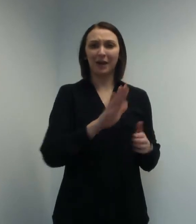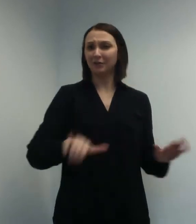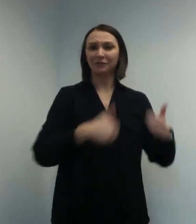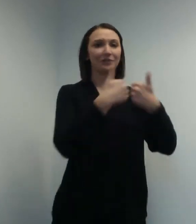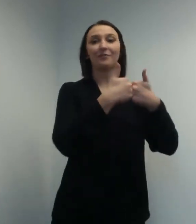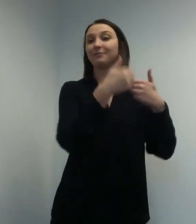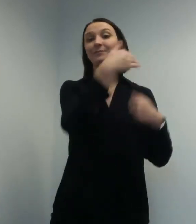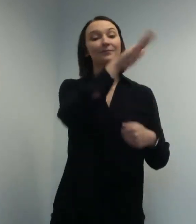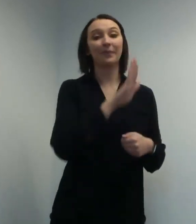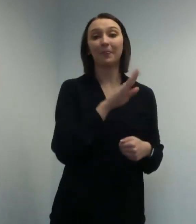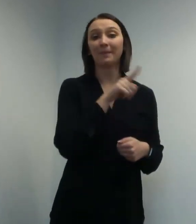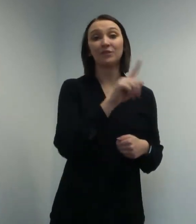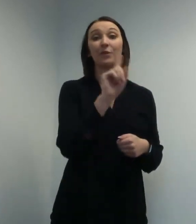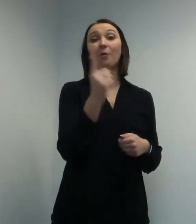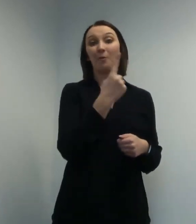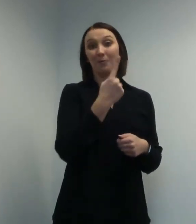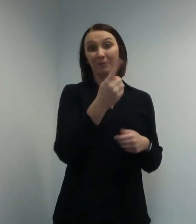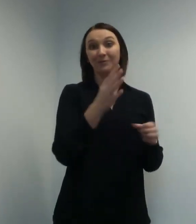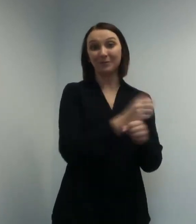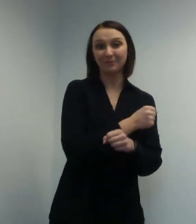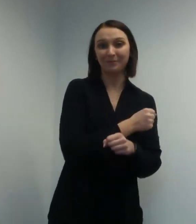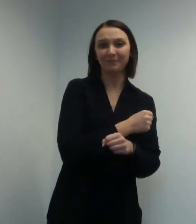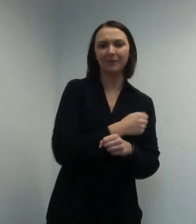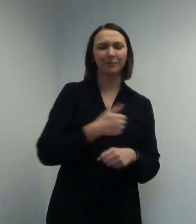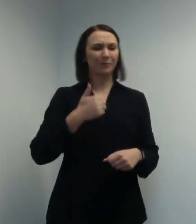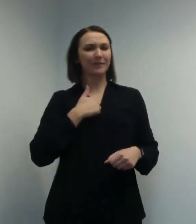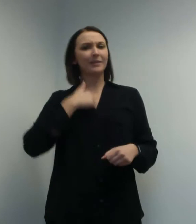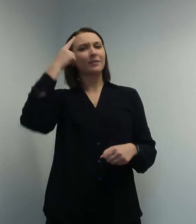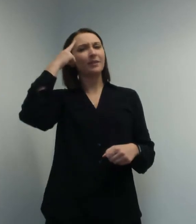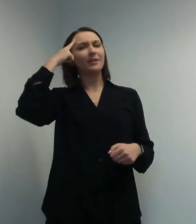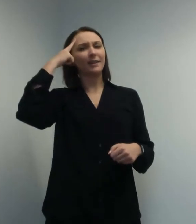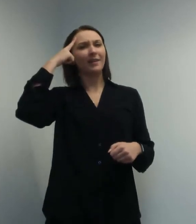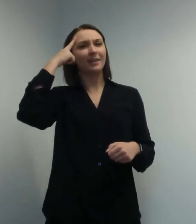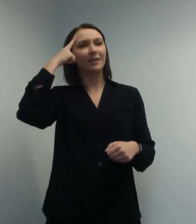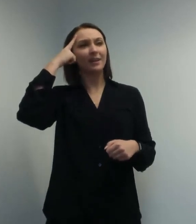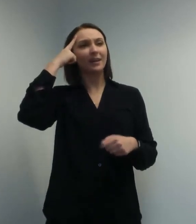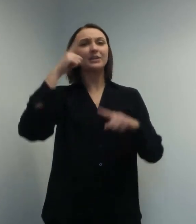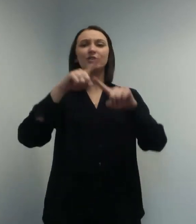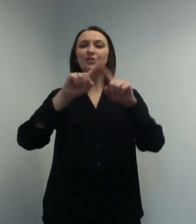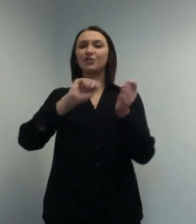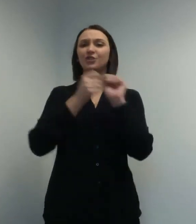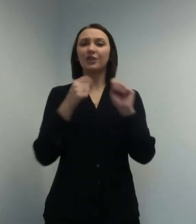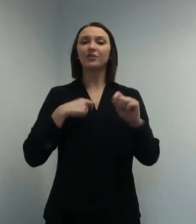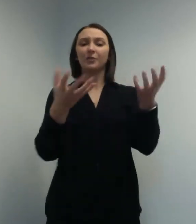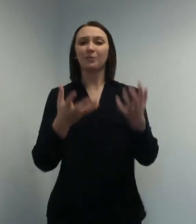primary. But in my mind, this was my way to make a difference, to disrupt the status